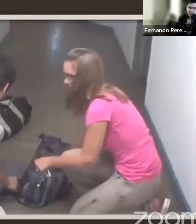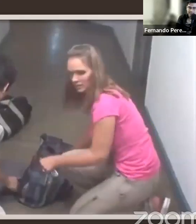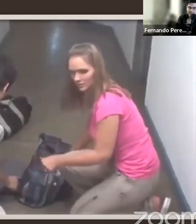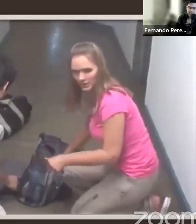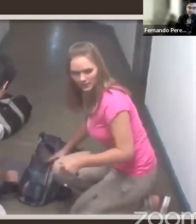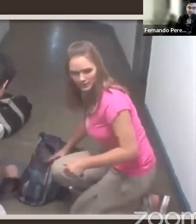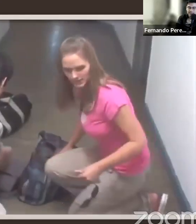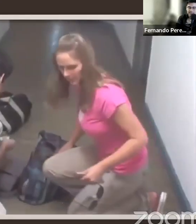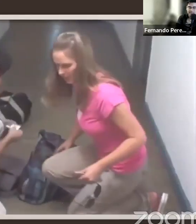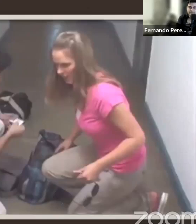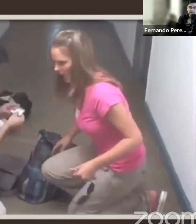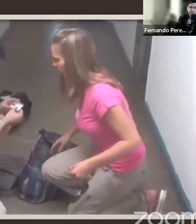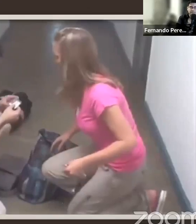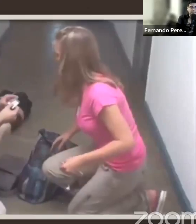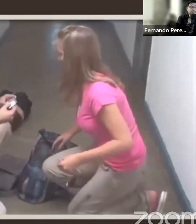Wait, my ID.